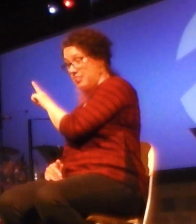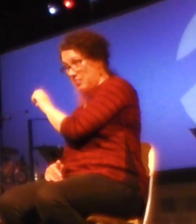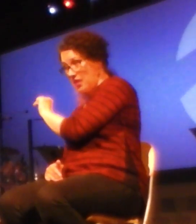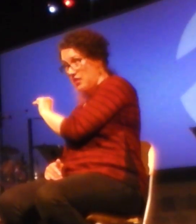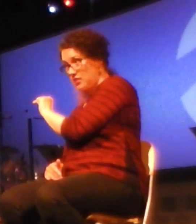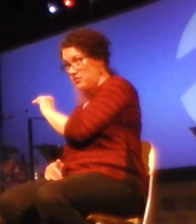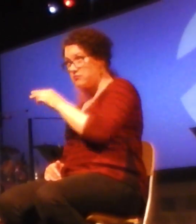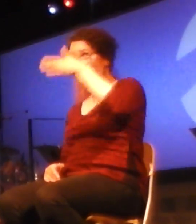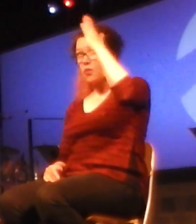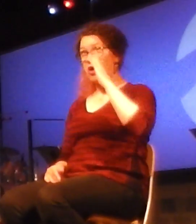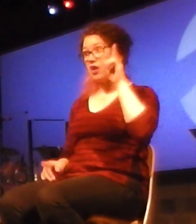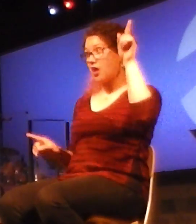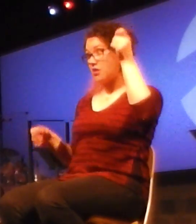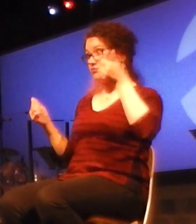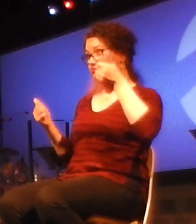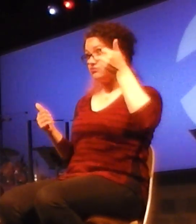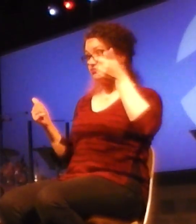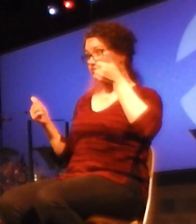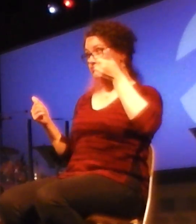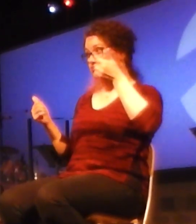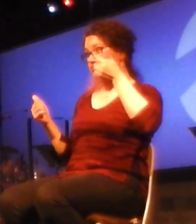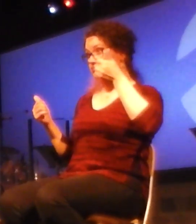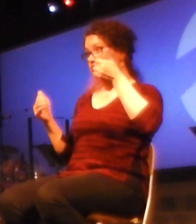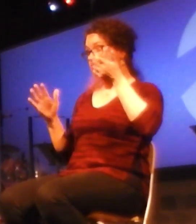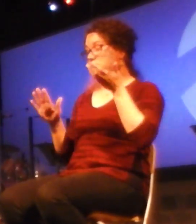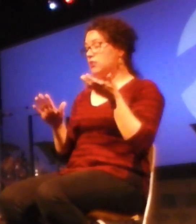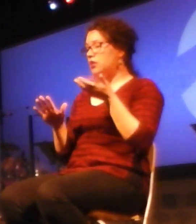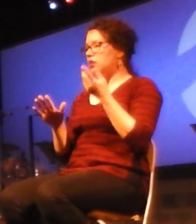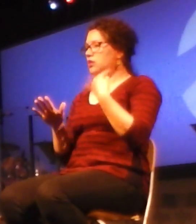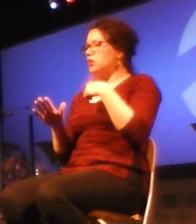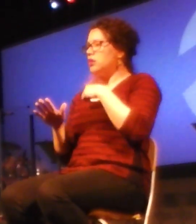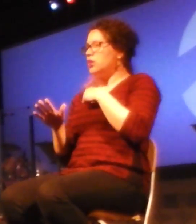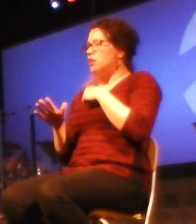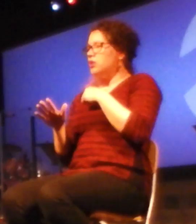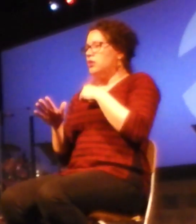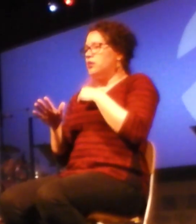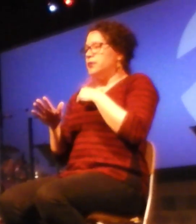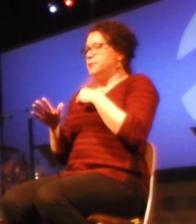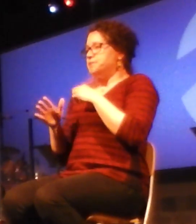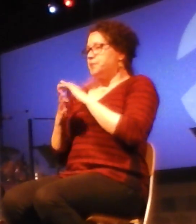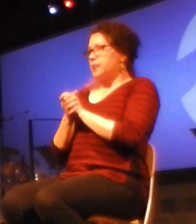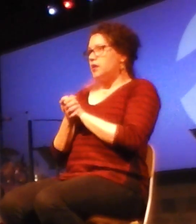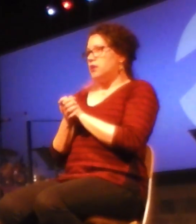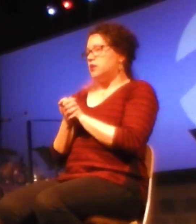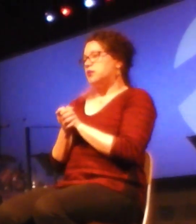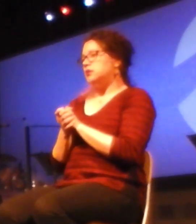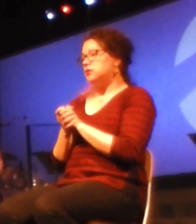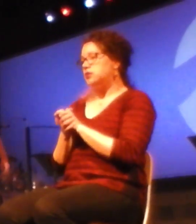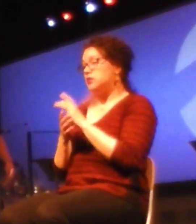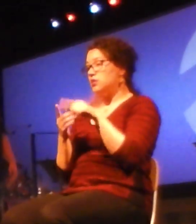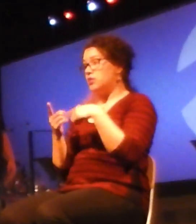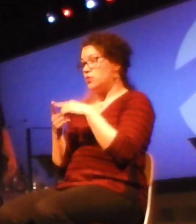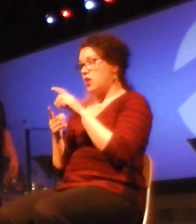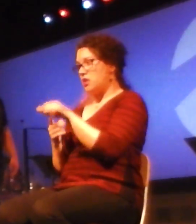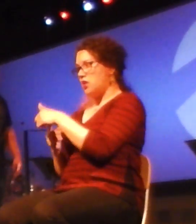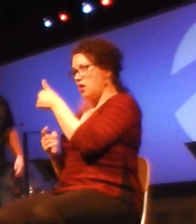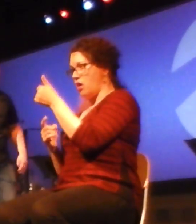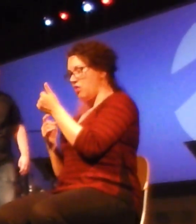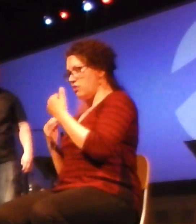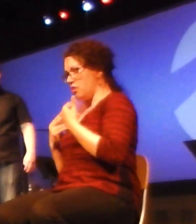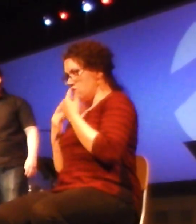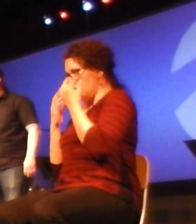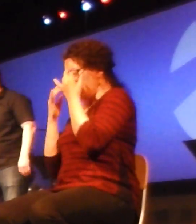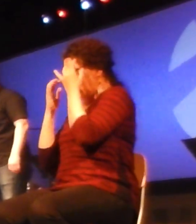or God? And so I would say it this way too, that we lose hope when we let other voices